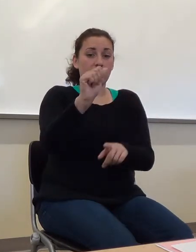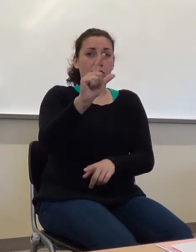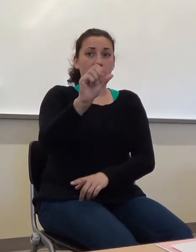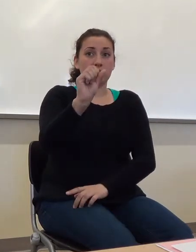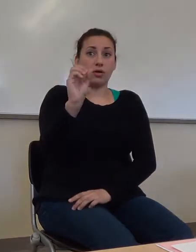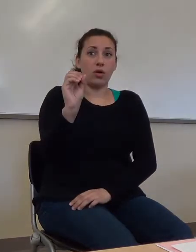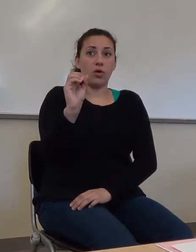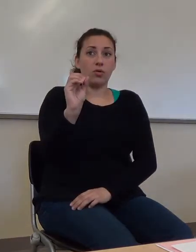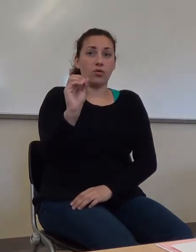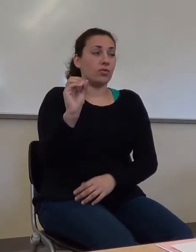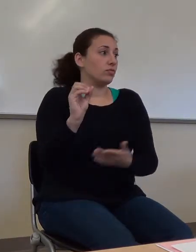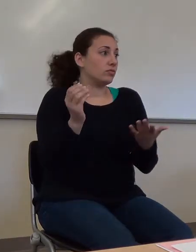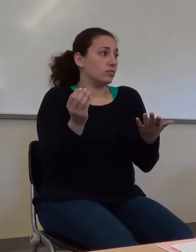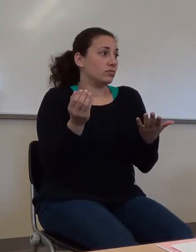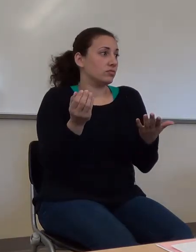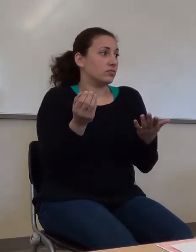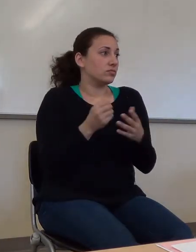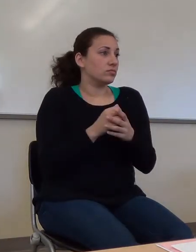addition transitions,